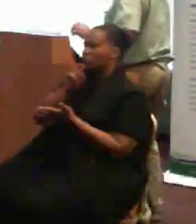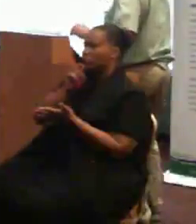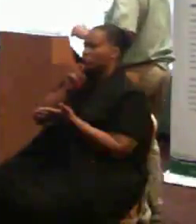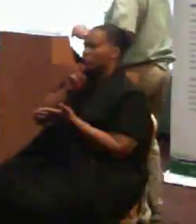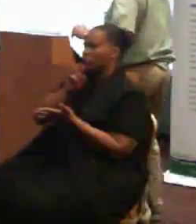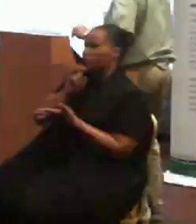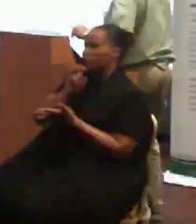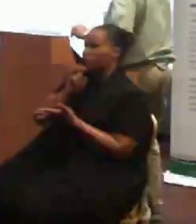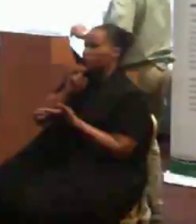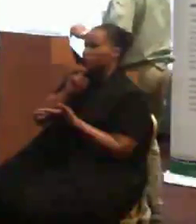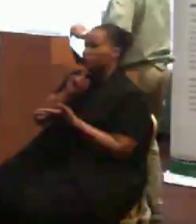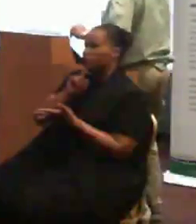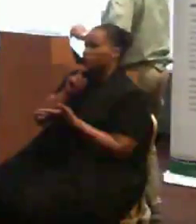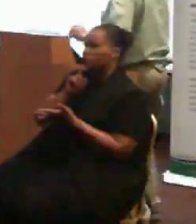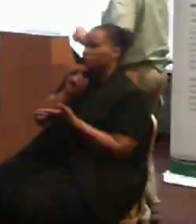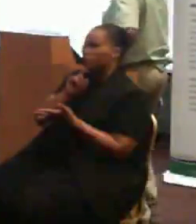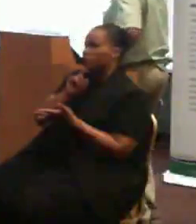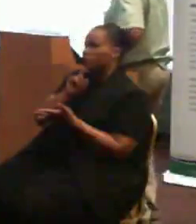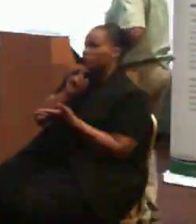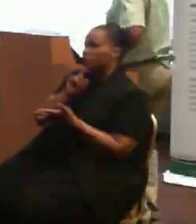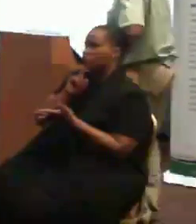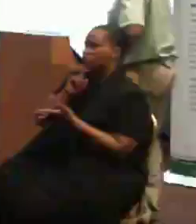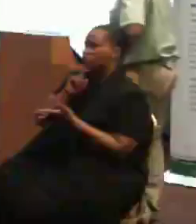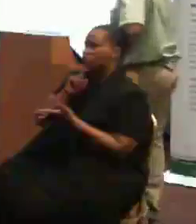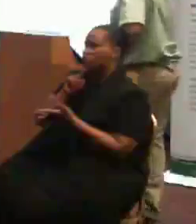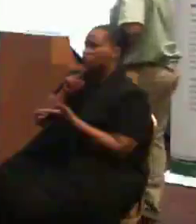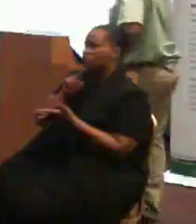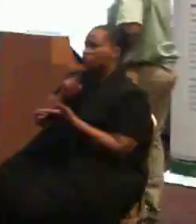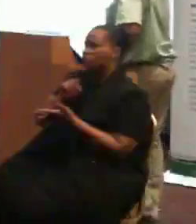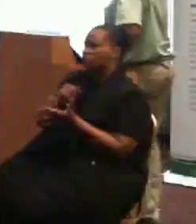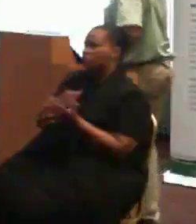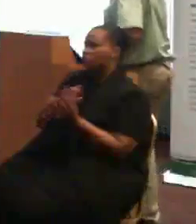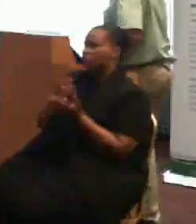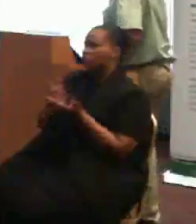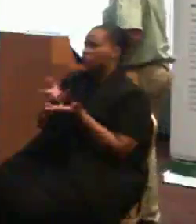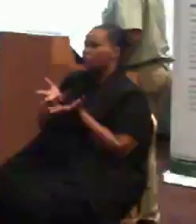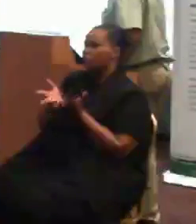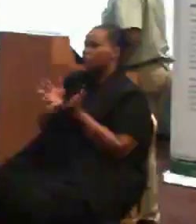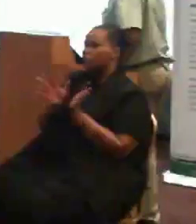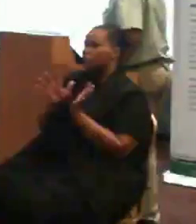just a general